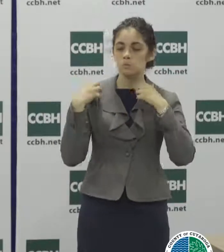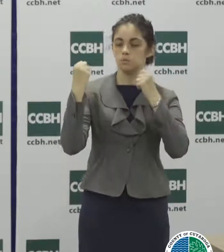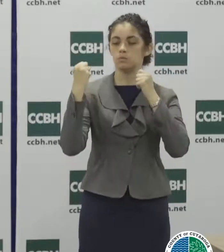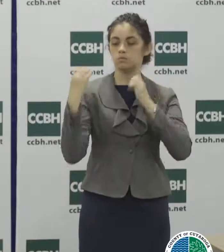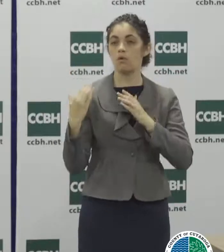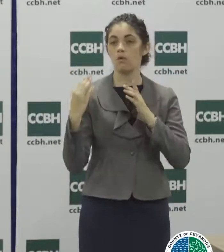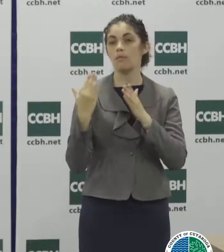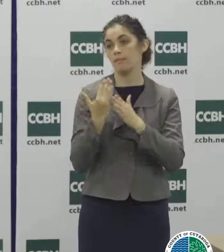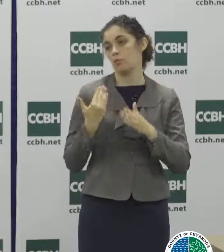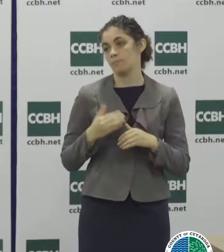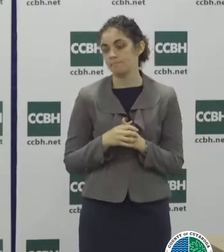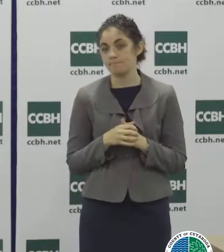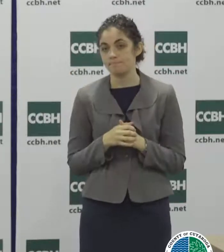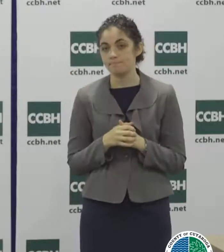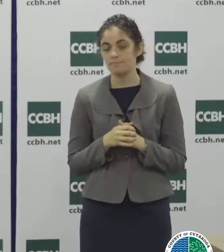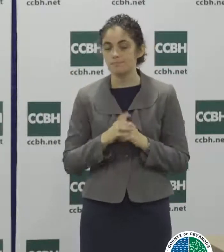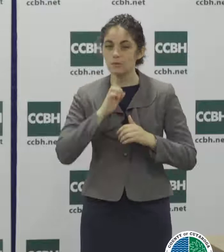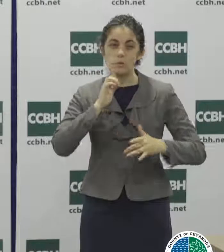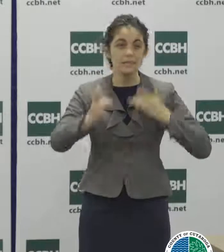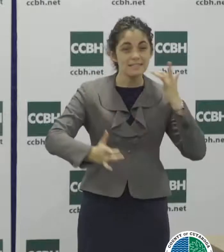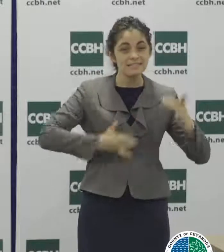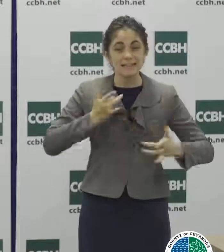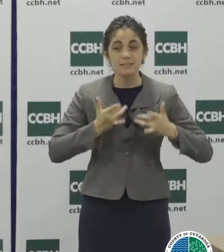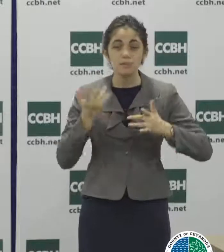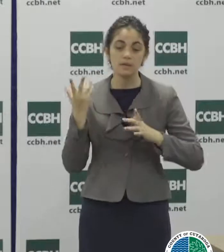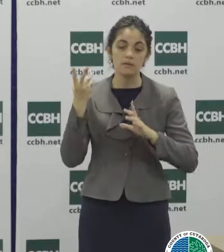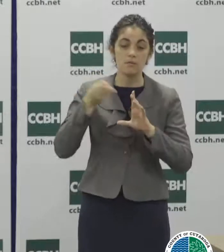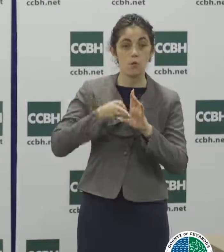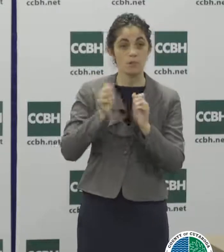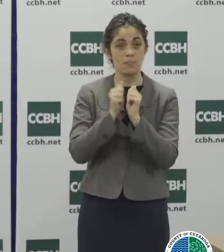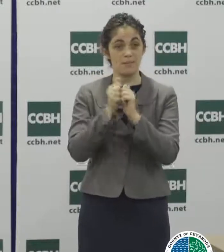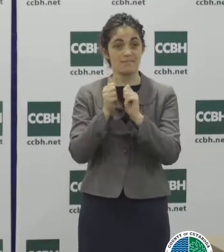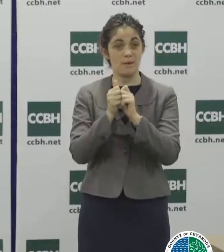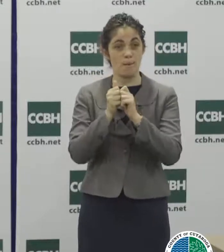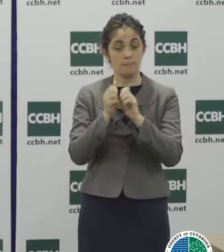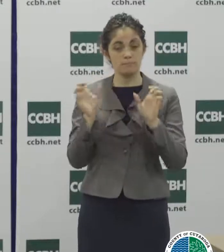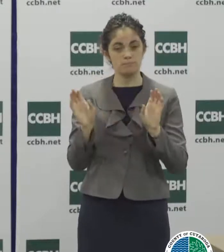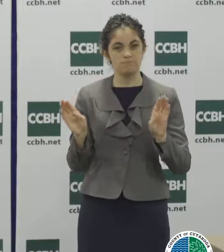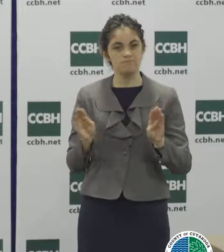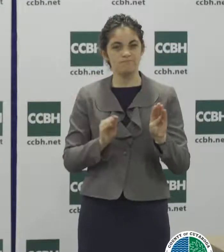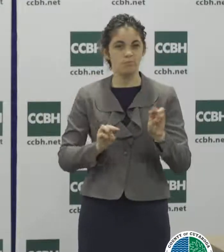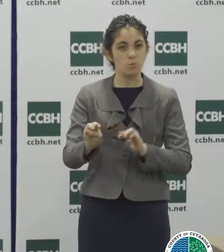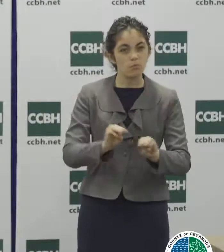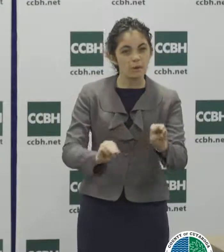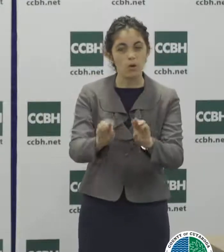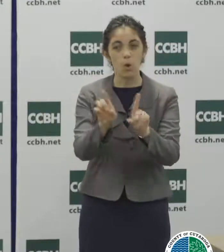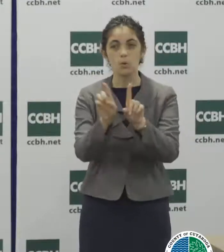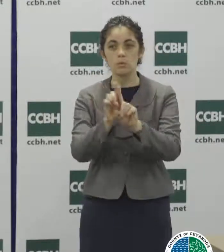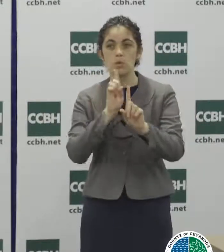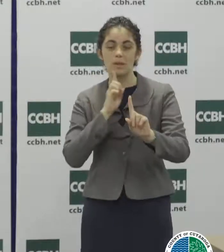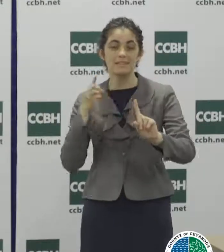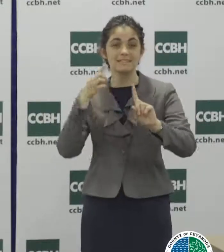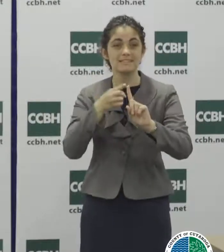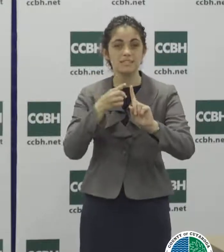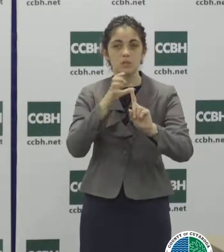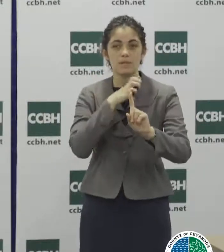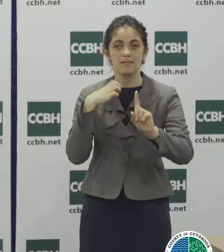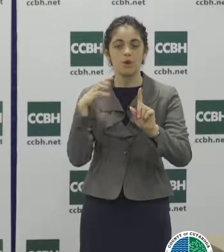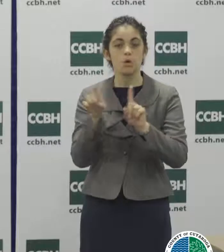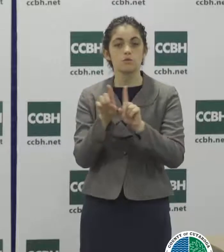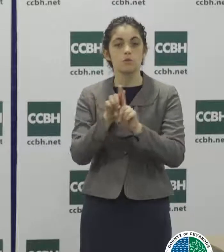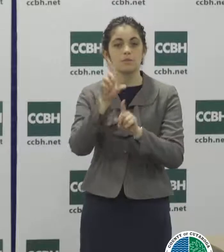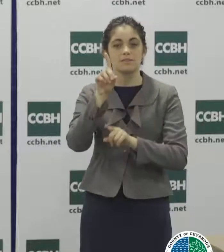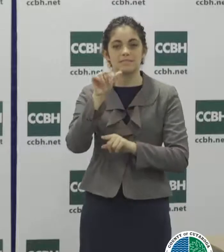ever. I'm very excited to be part of this movement, and I'm grateful to Destination Cleveland and